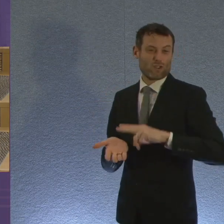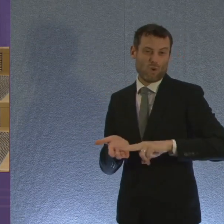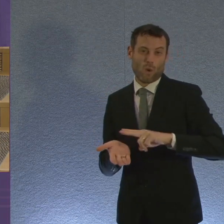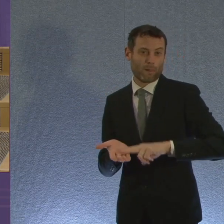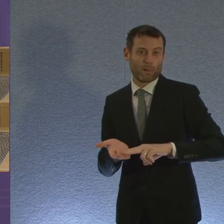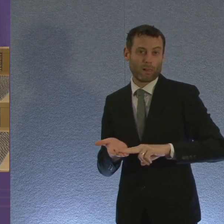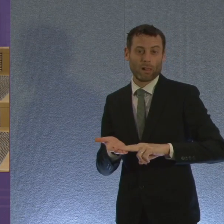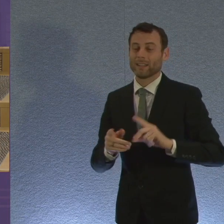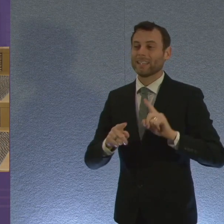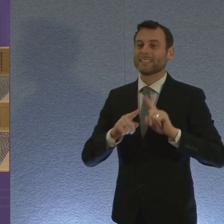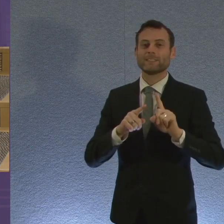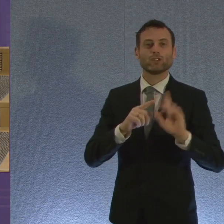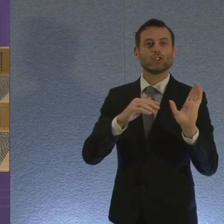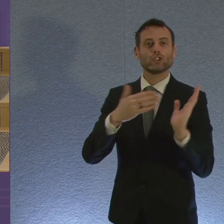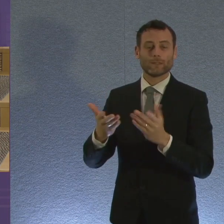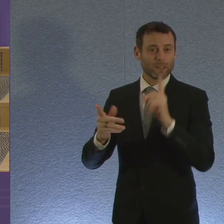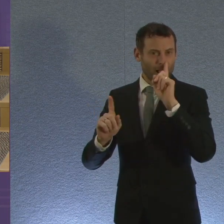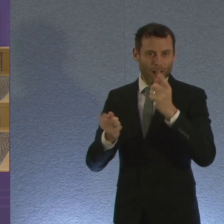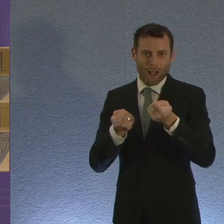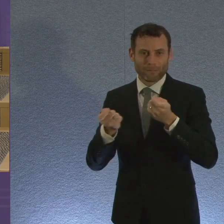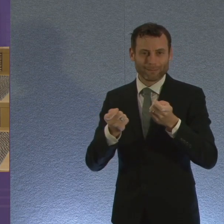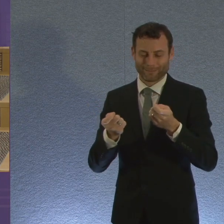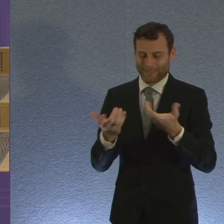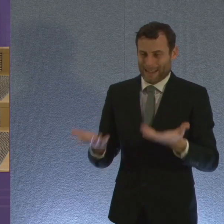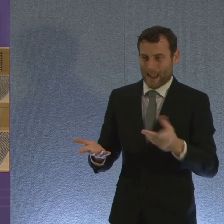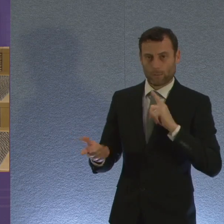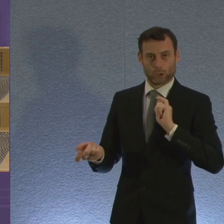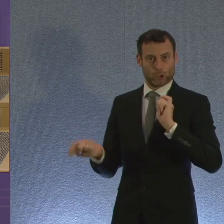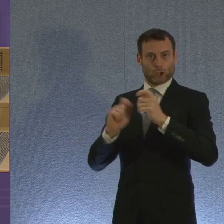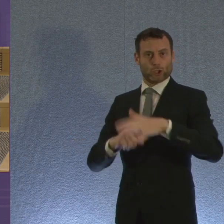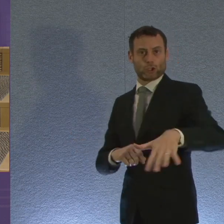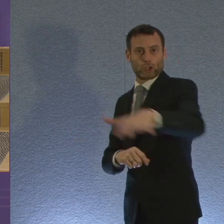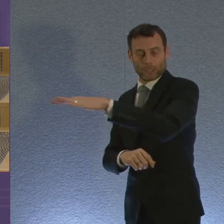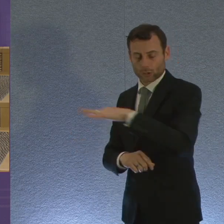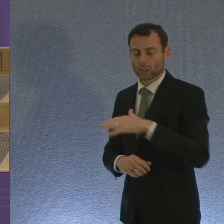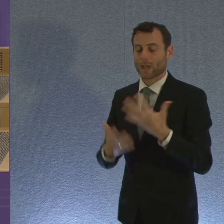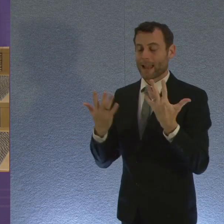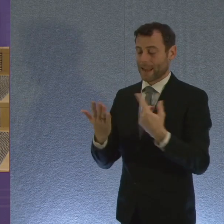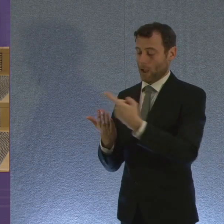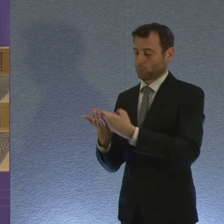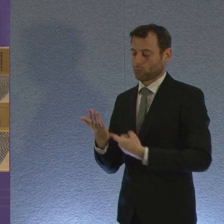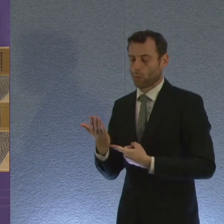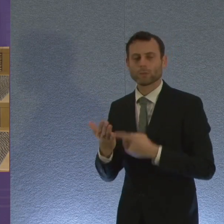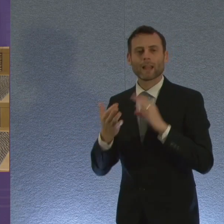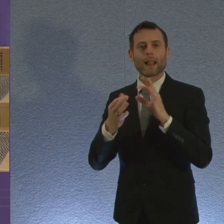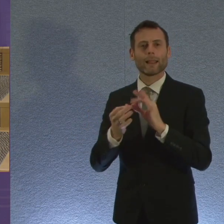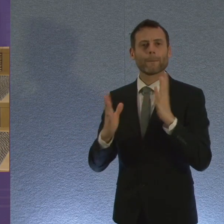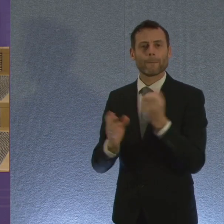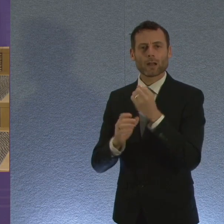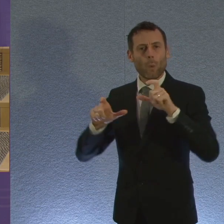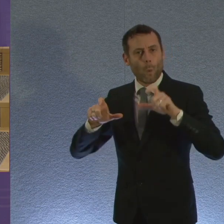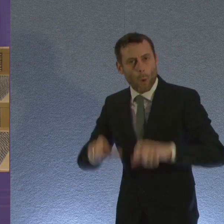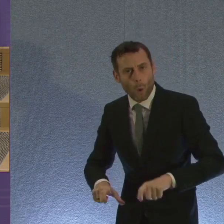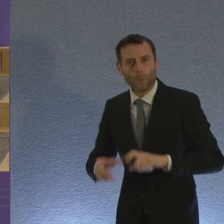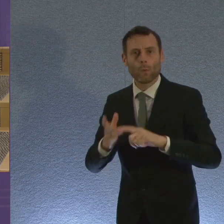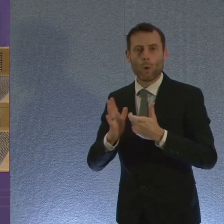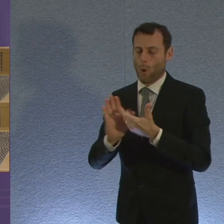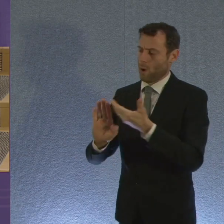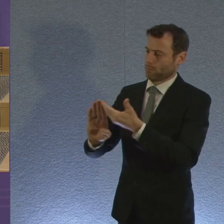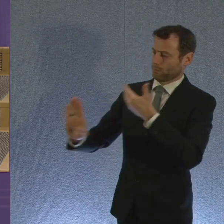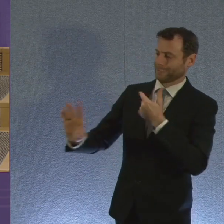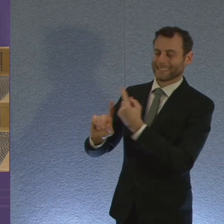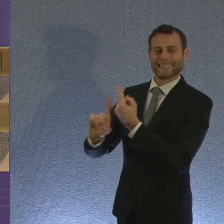used to. Public health advice regarding social distancing and public health regulations requiring people to stay at home mean that we have to think